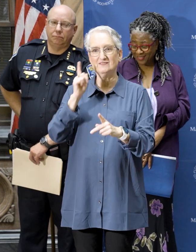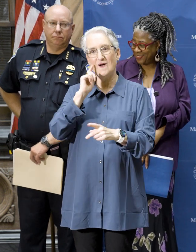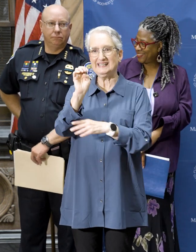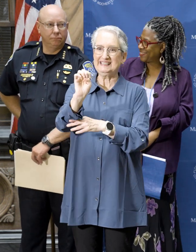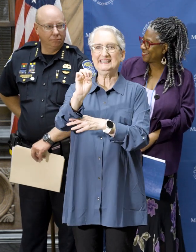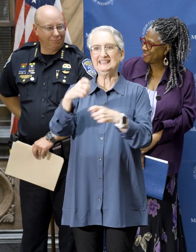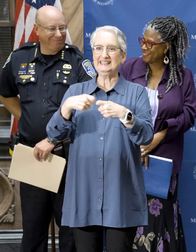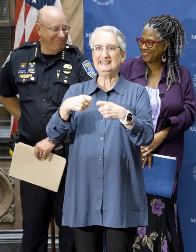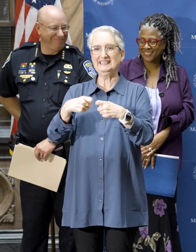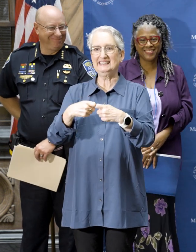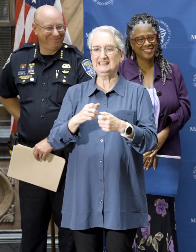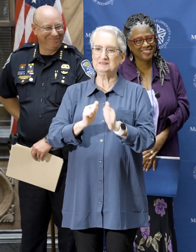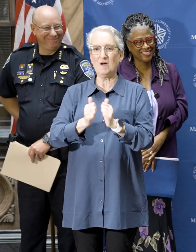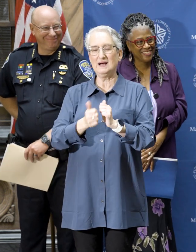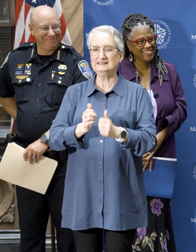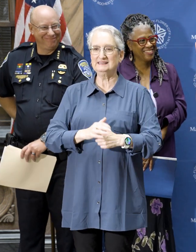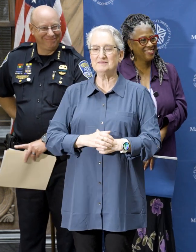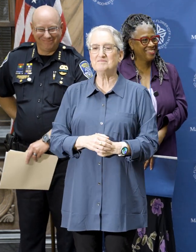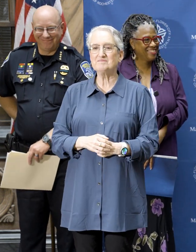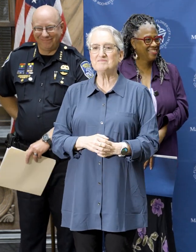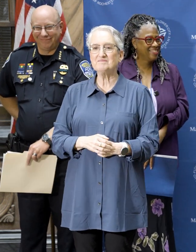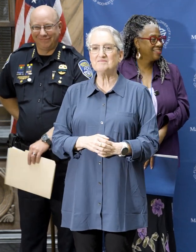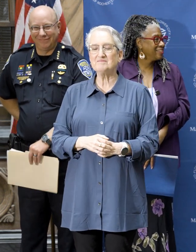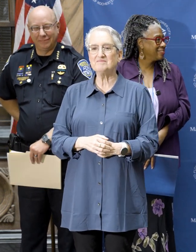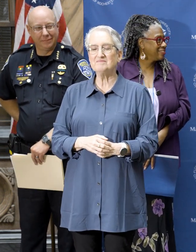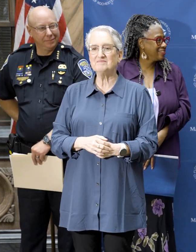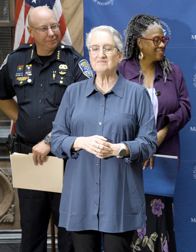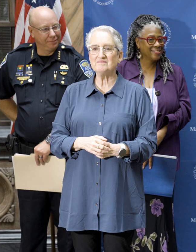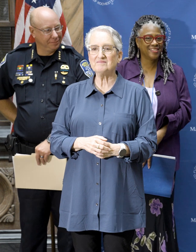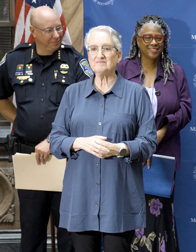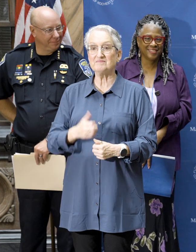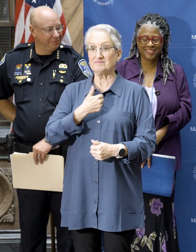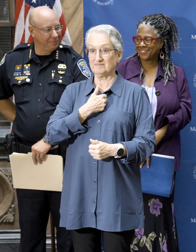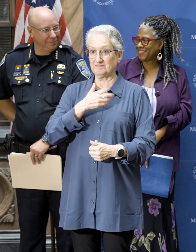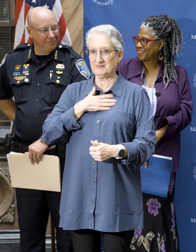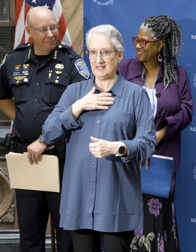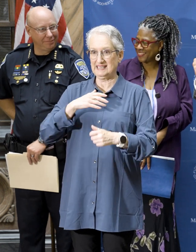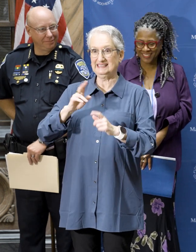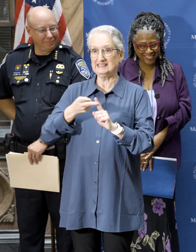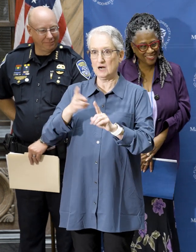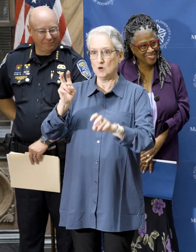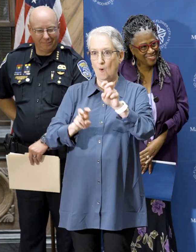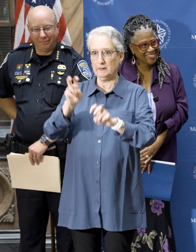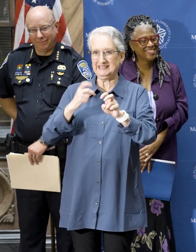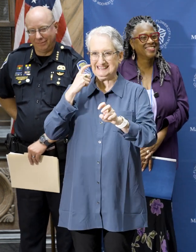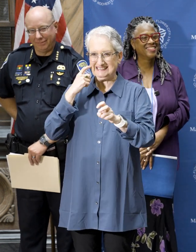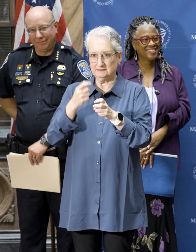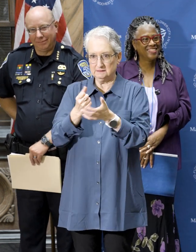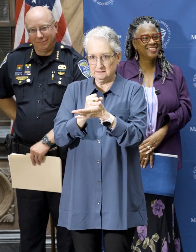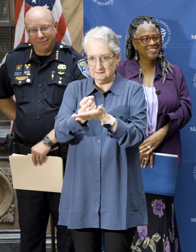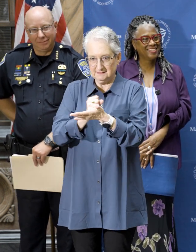I beat a kid pretty good in the Madden game at my second Madden tournament that we had a couple of weeks ago at Jackson R